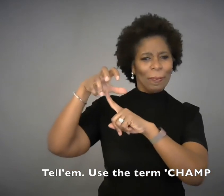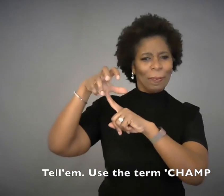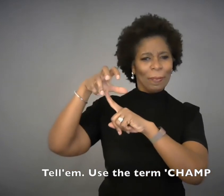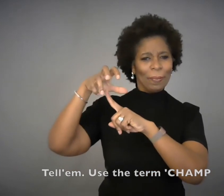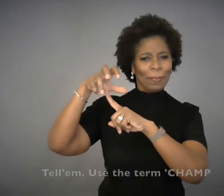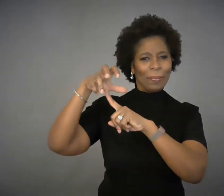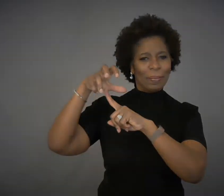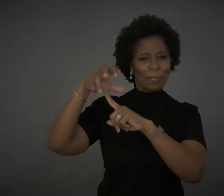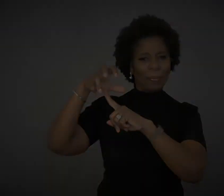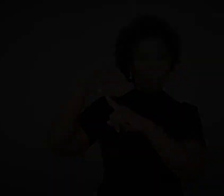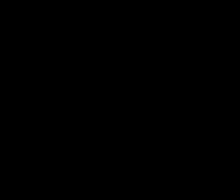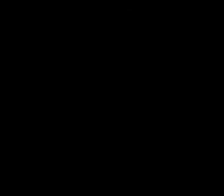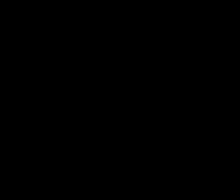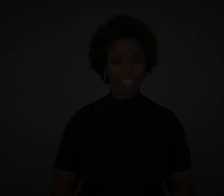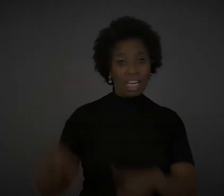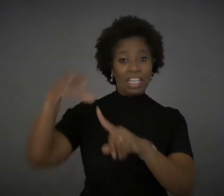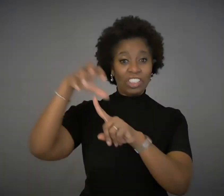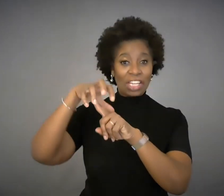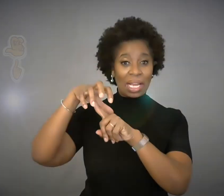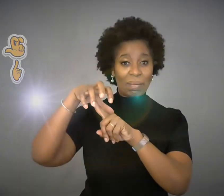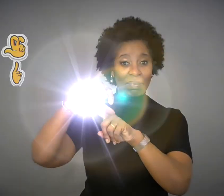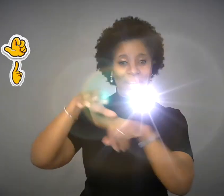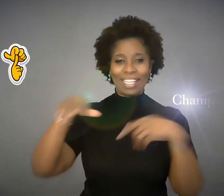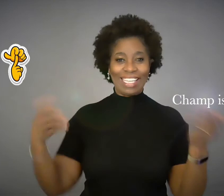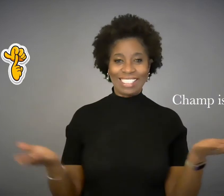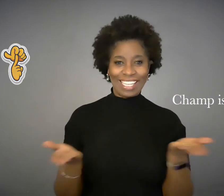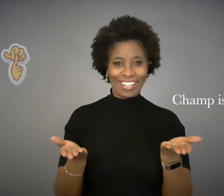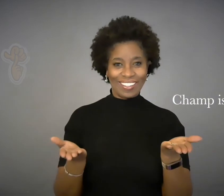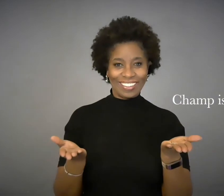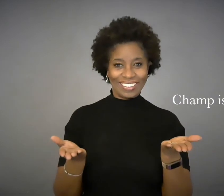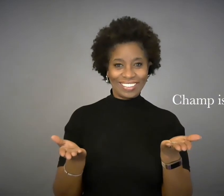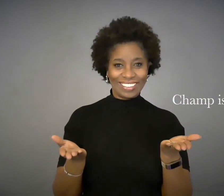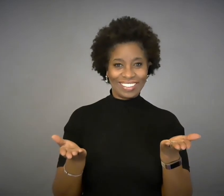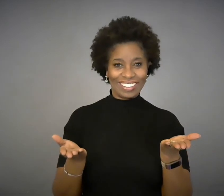The champ is here! Thinking that you're better than me.